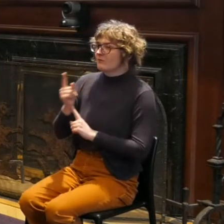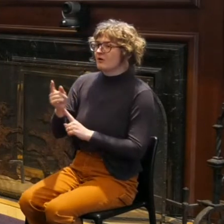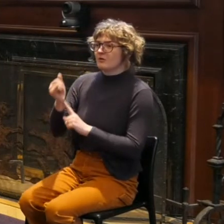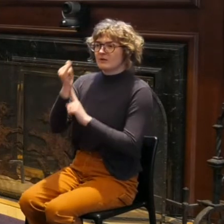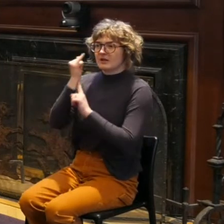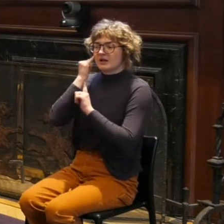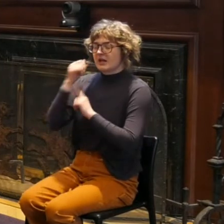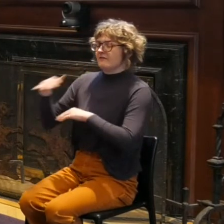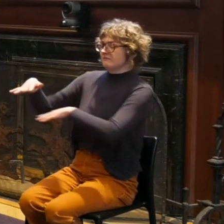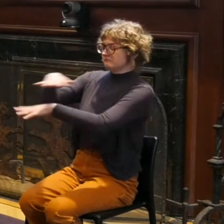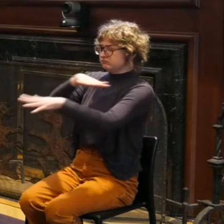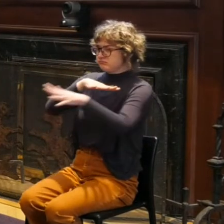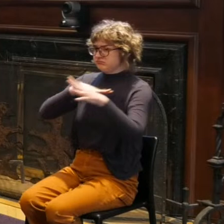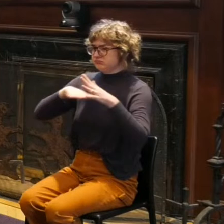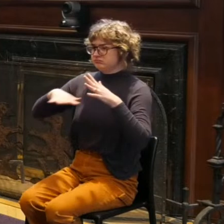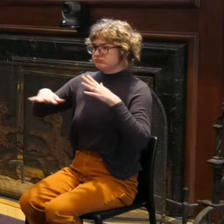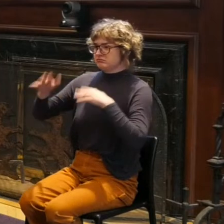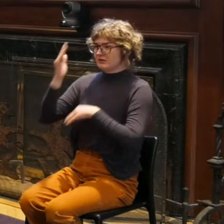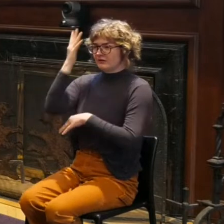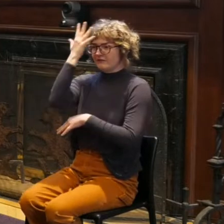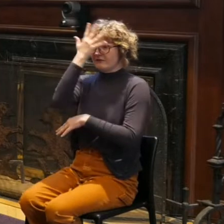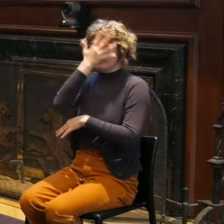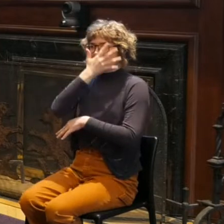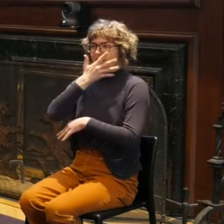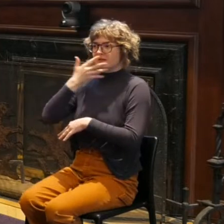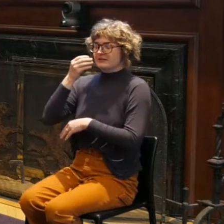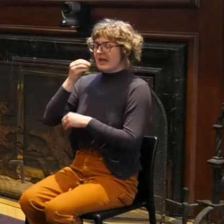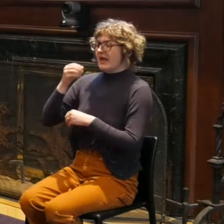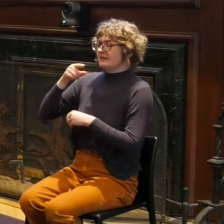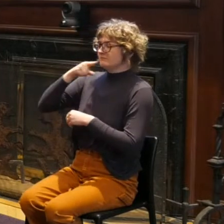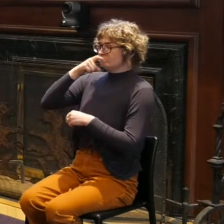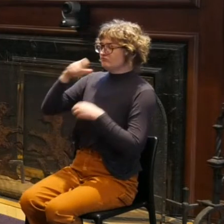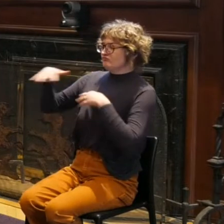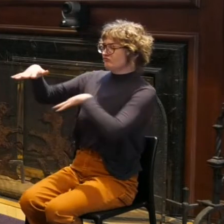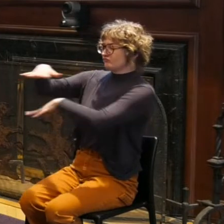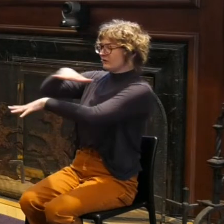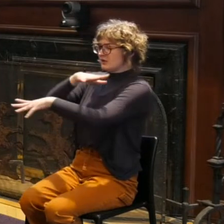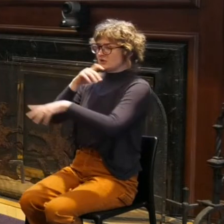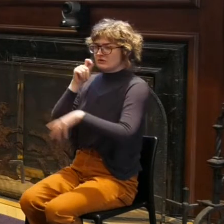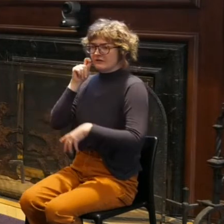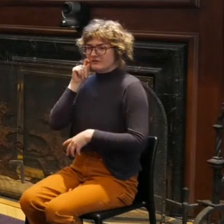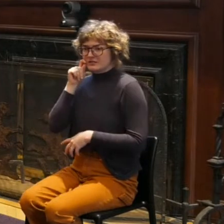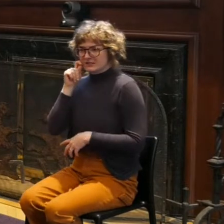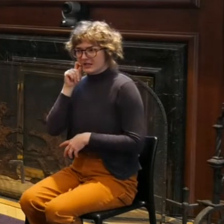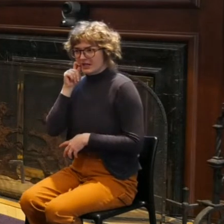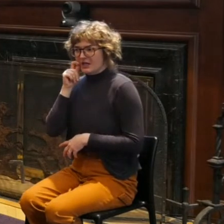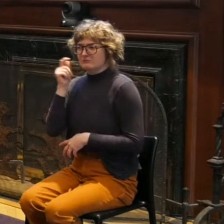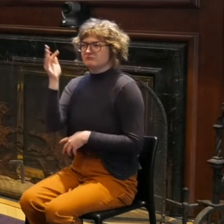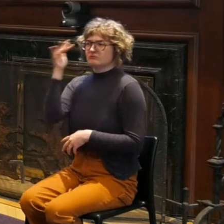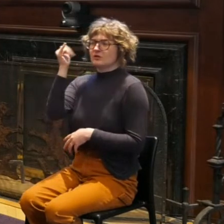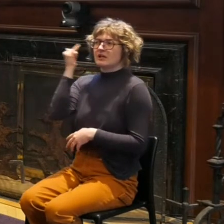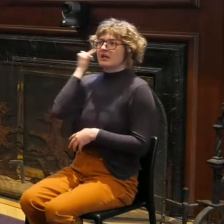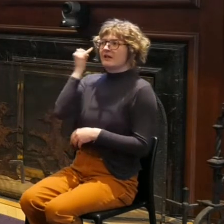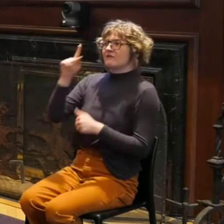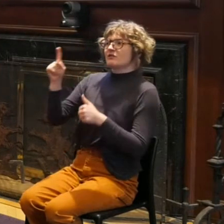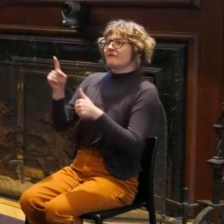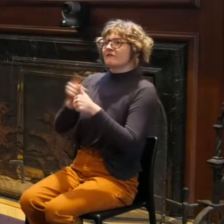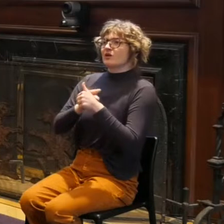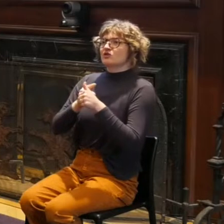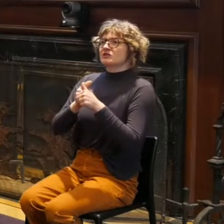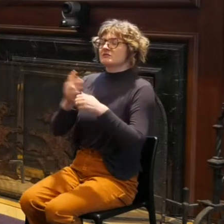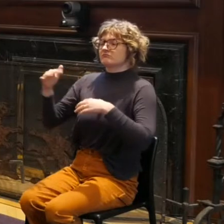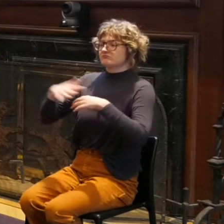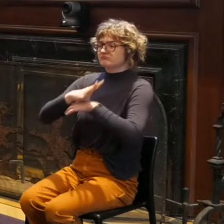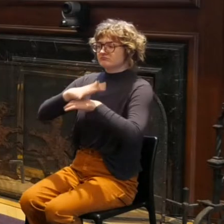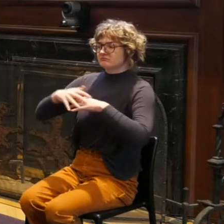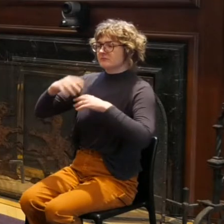the landscape of her face and the burnished desert of her skin, whether she is from the First Nations people that